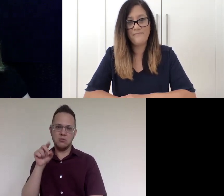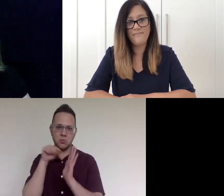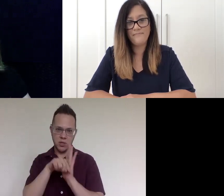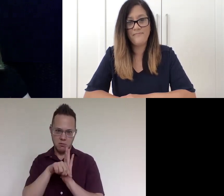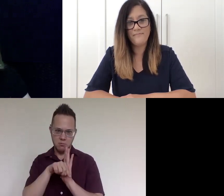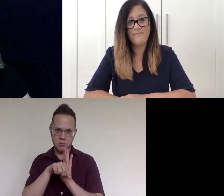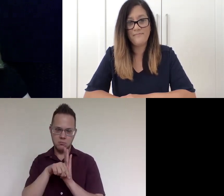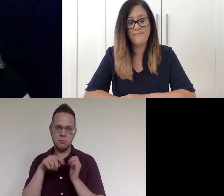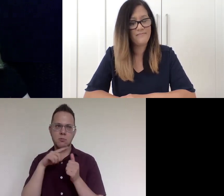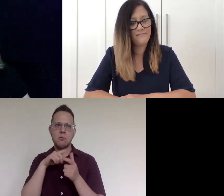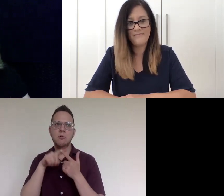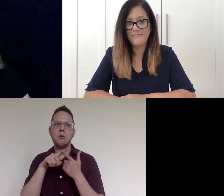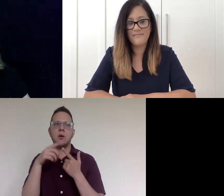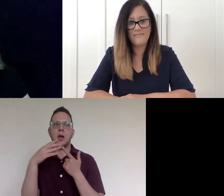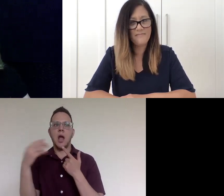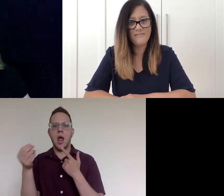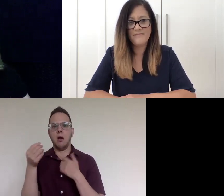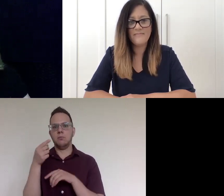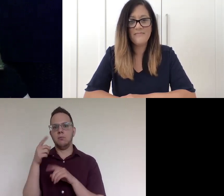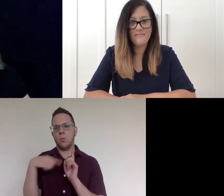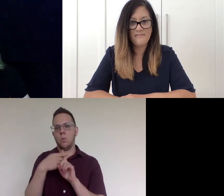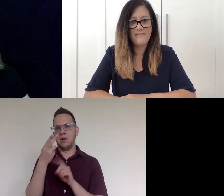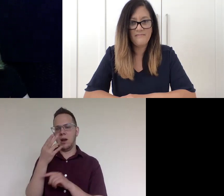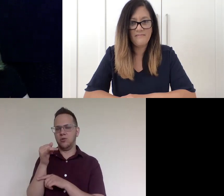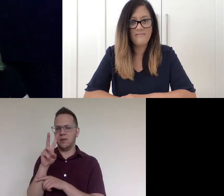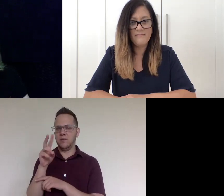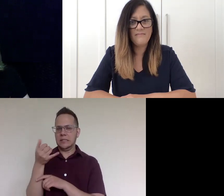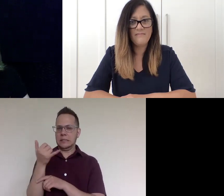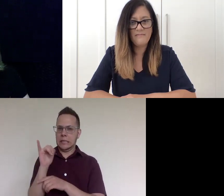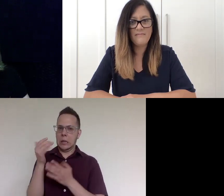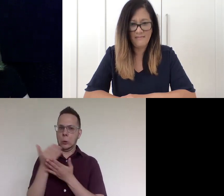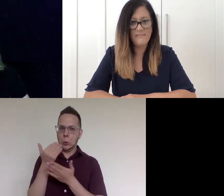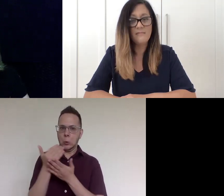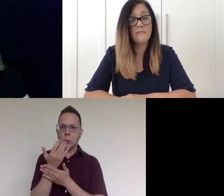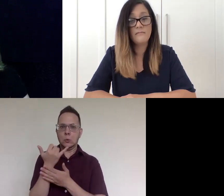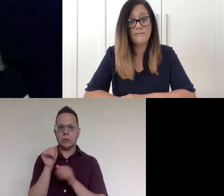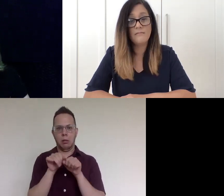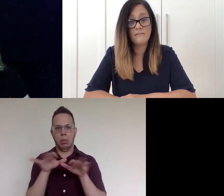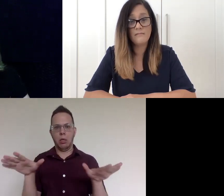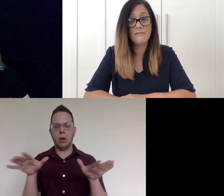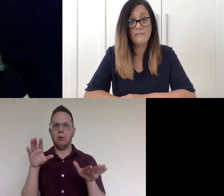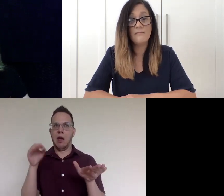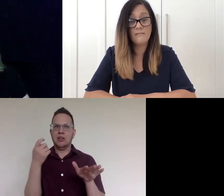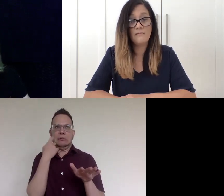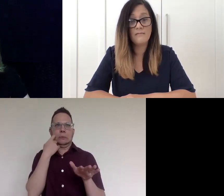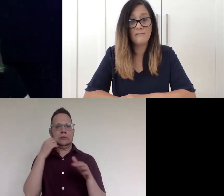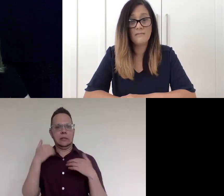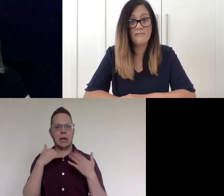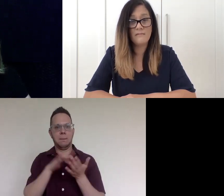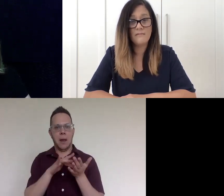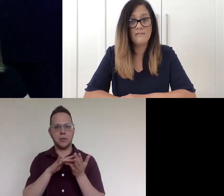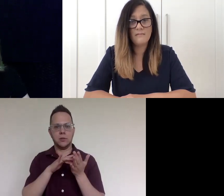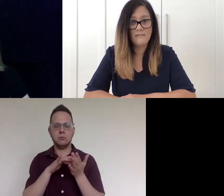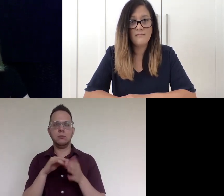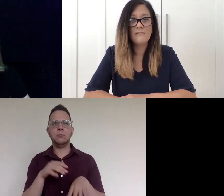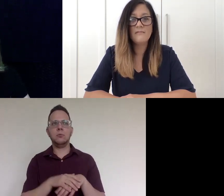And that was after Matthew Shepard's murder. And when HIV was still fairly